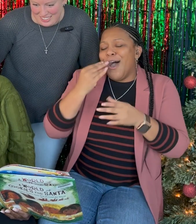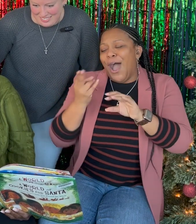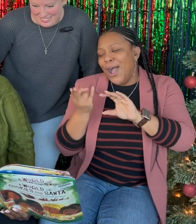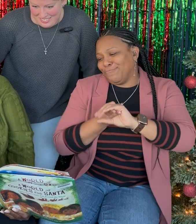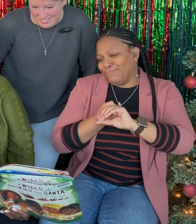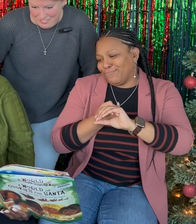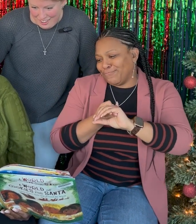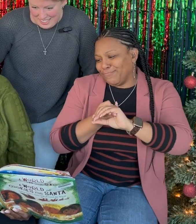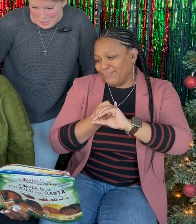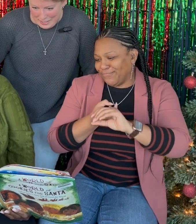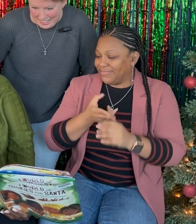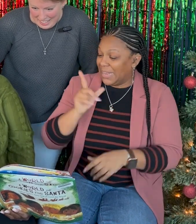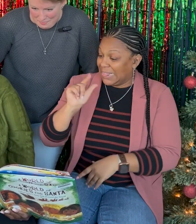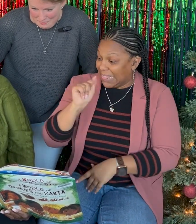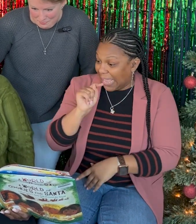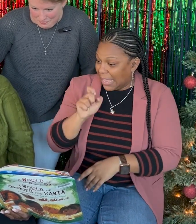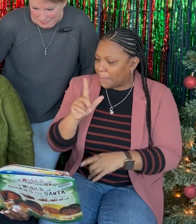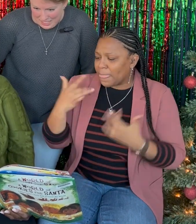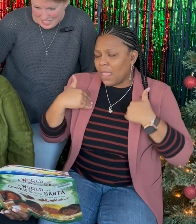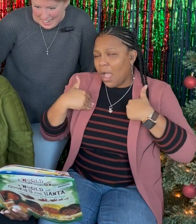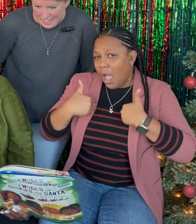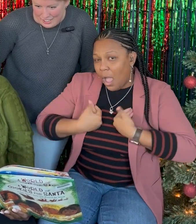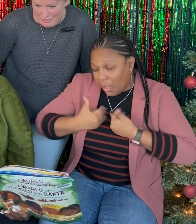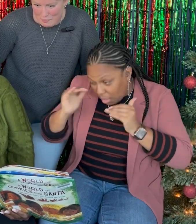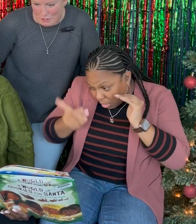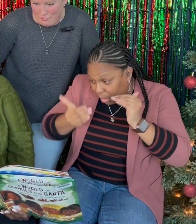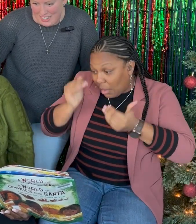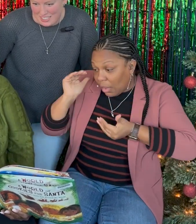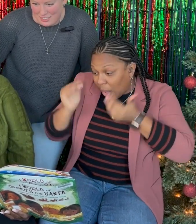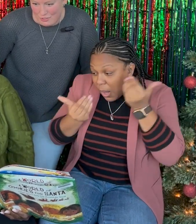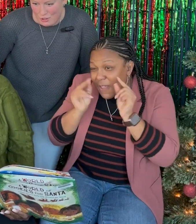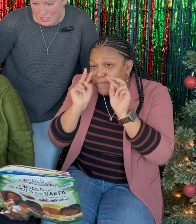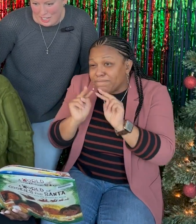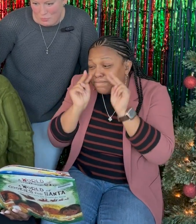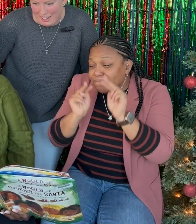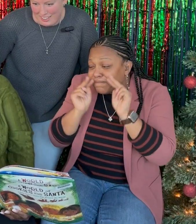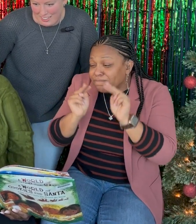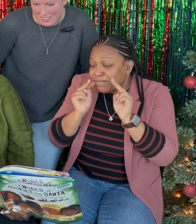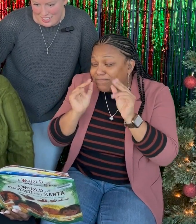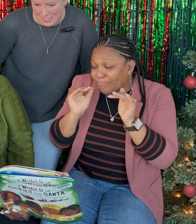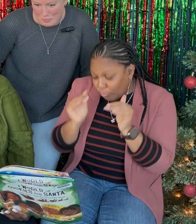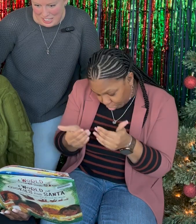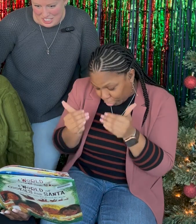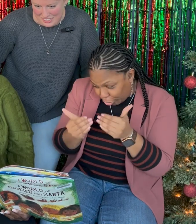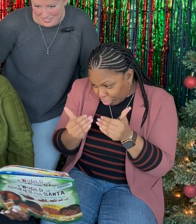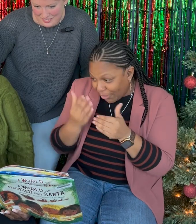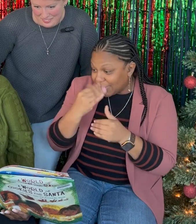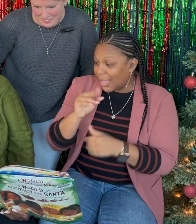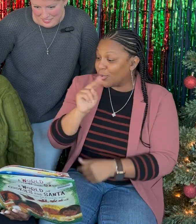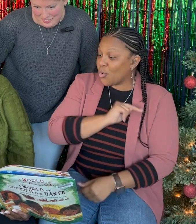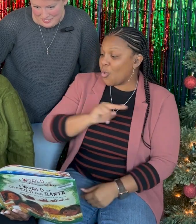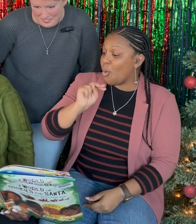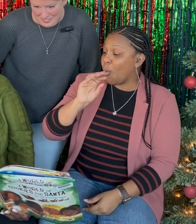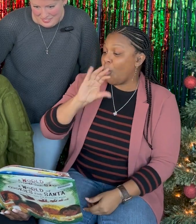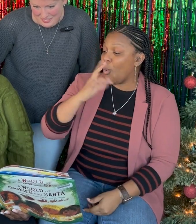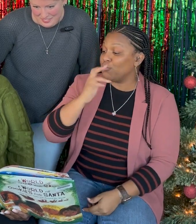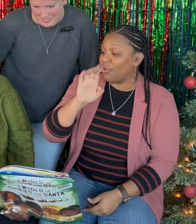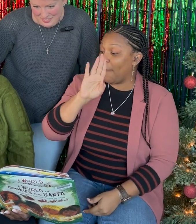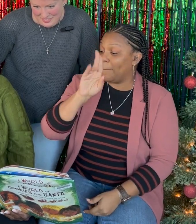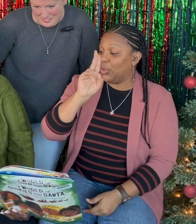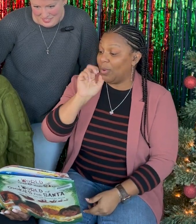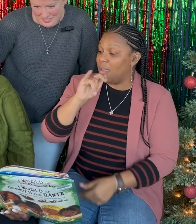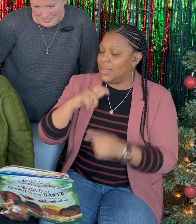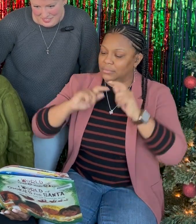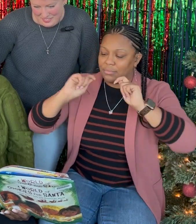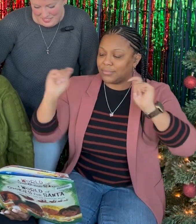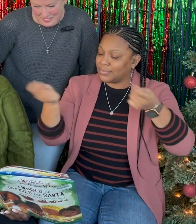Spanish children fall into bed late, tired from their festive Noche Buena celebration.